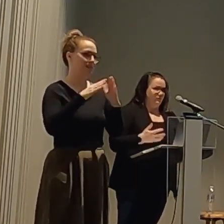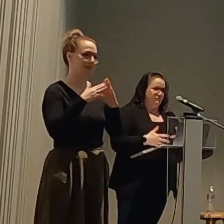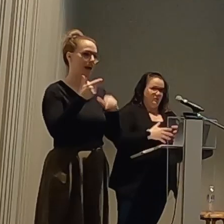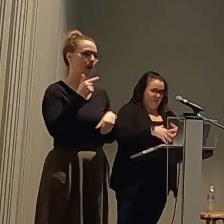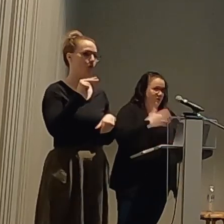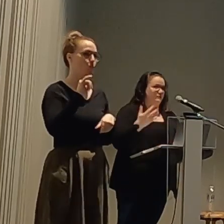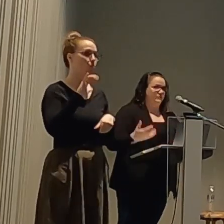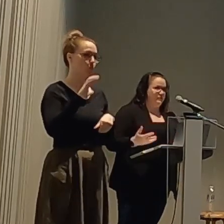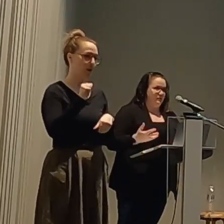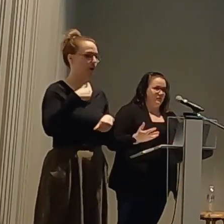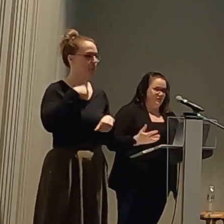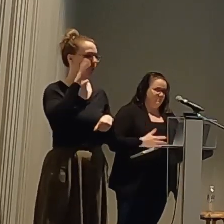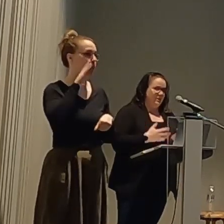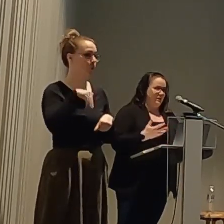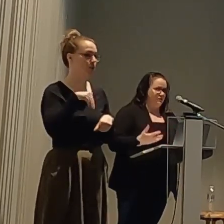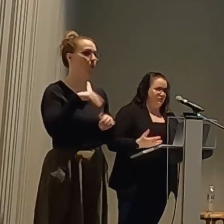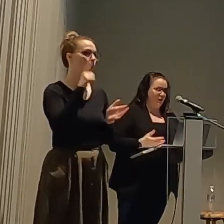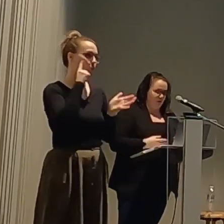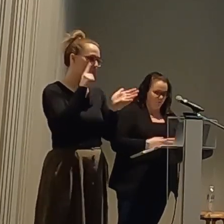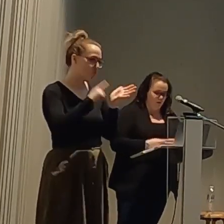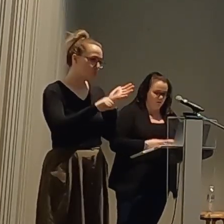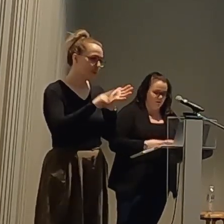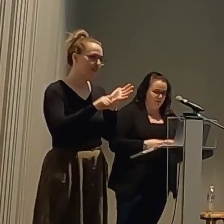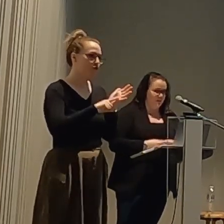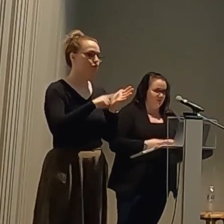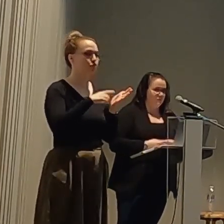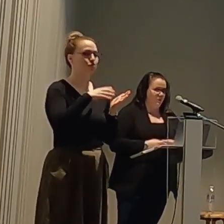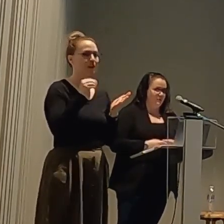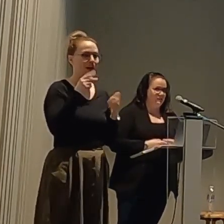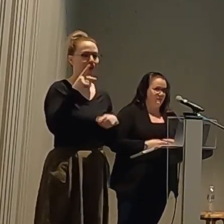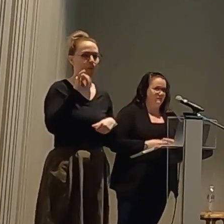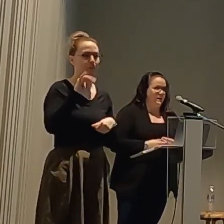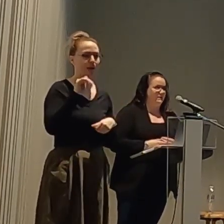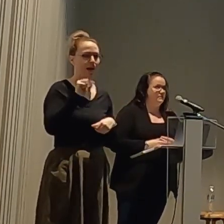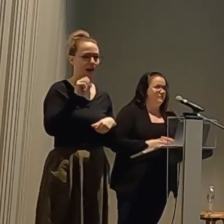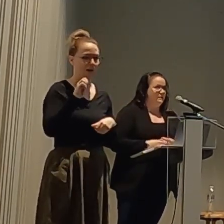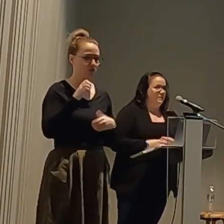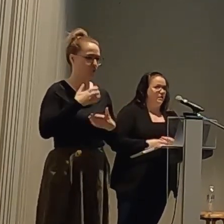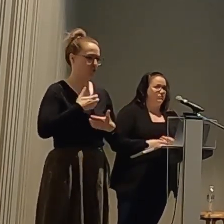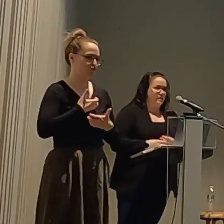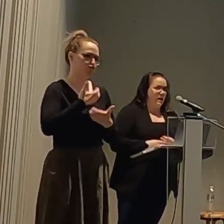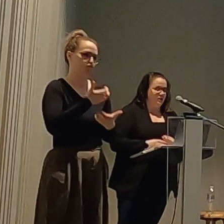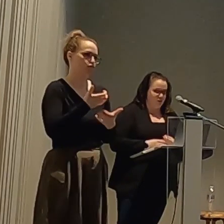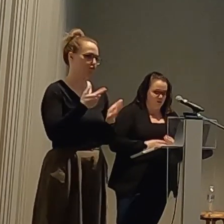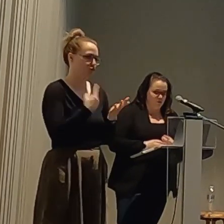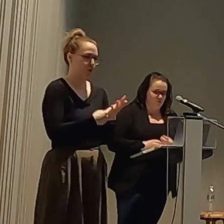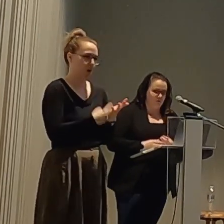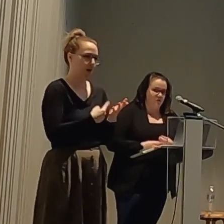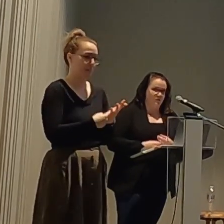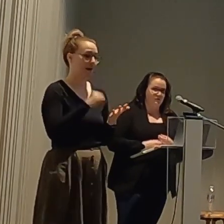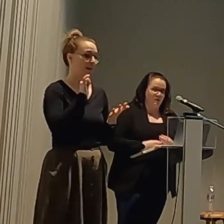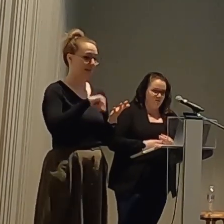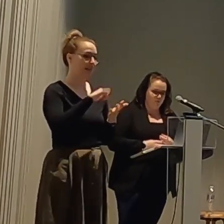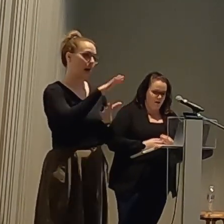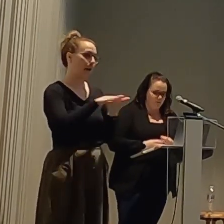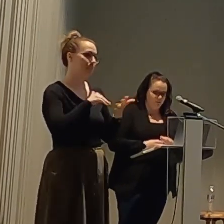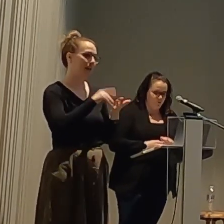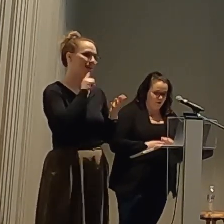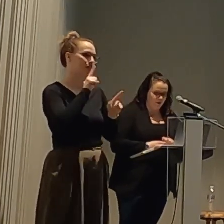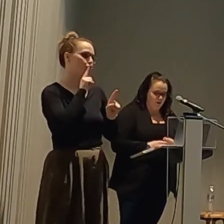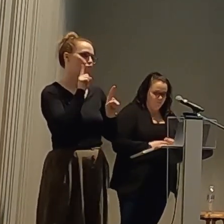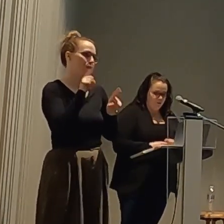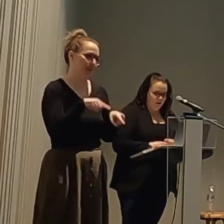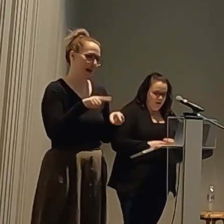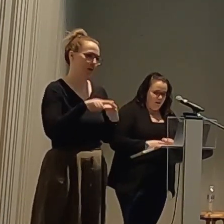we know through a ton of research and Picasso talking about it that this was in fact a reaction to the news of the bombing